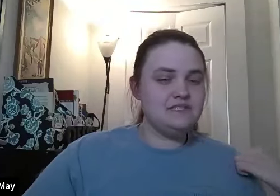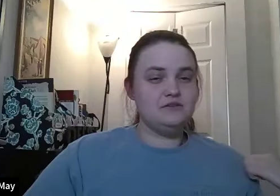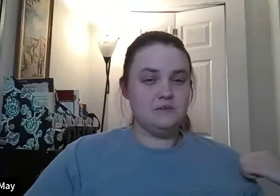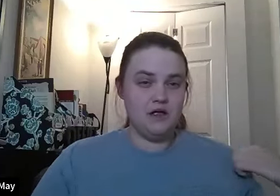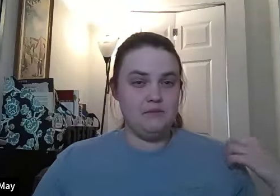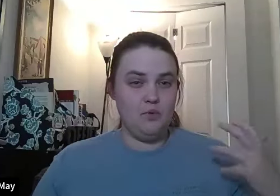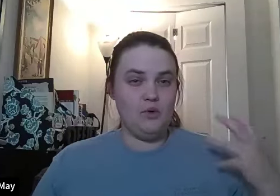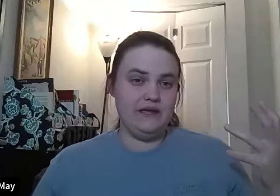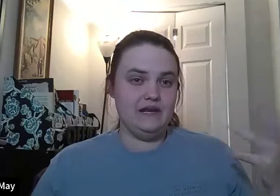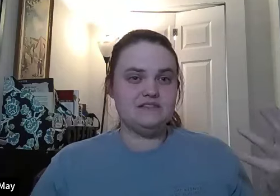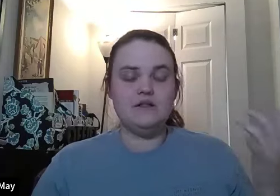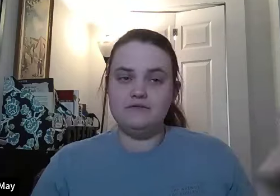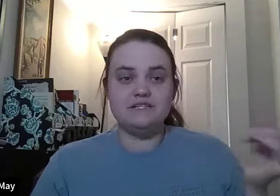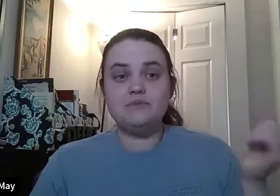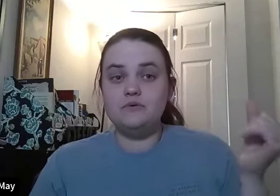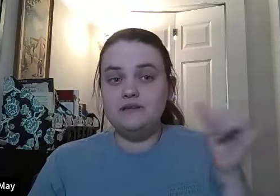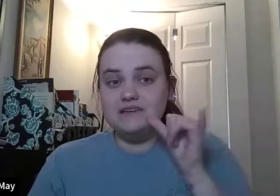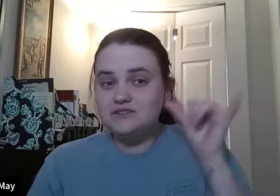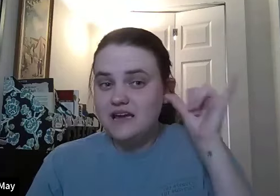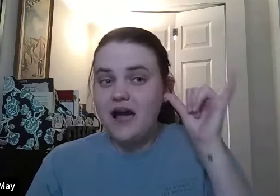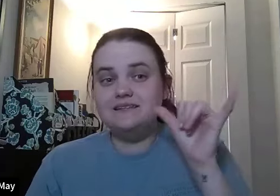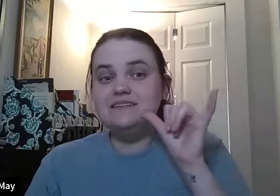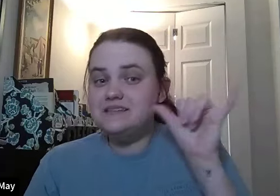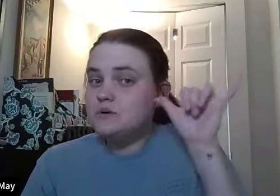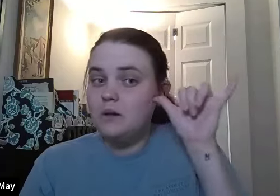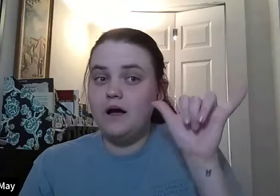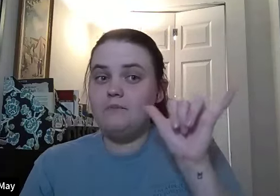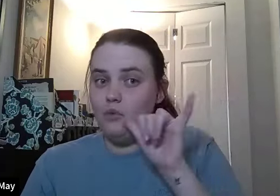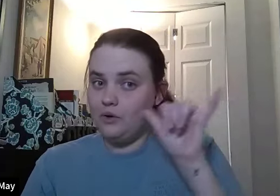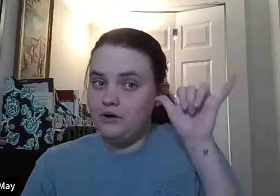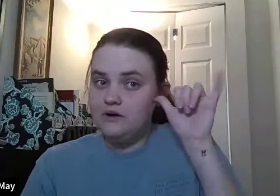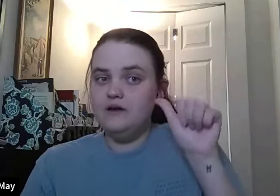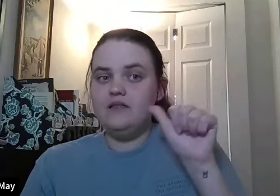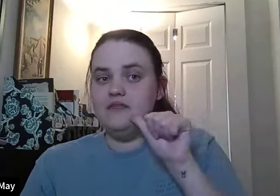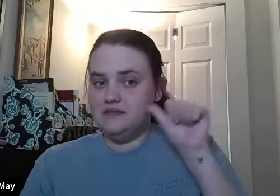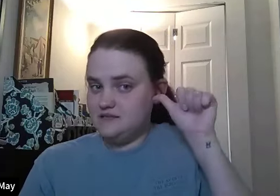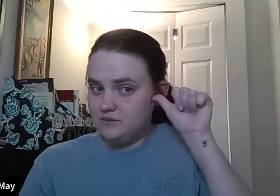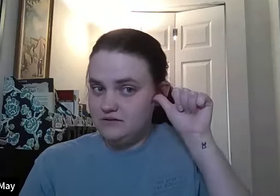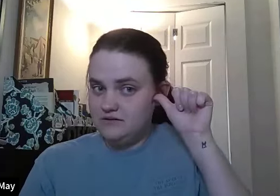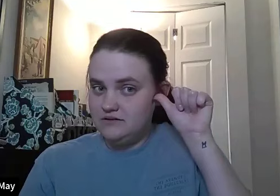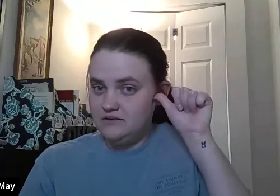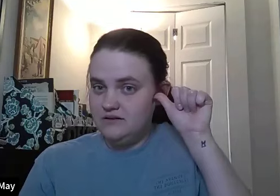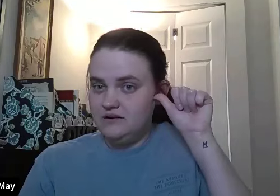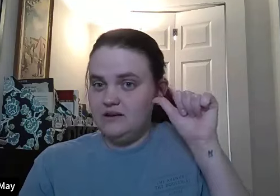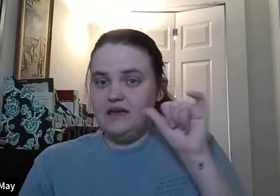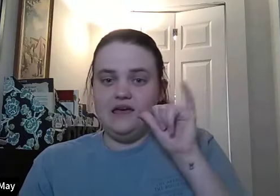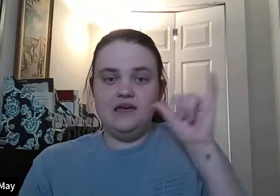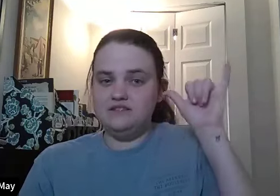still get applied more in ASL. Like for example, yesterday, I see this one a lot more than this one. And